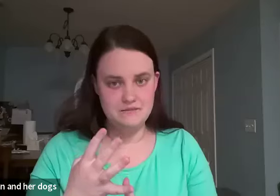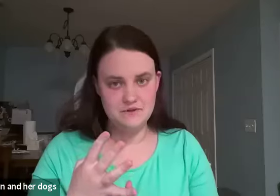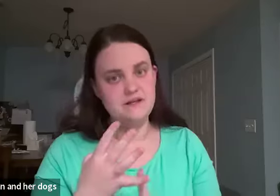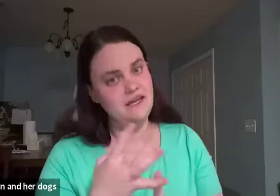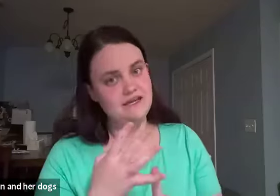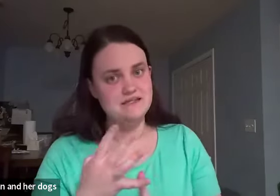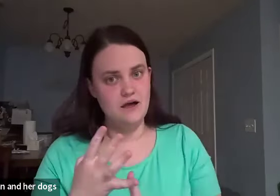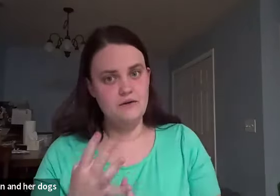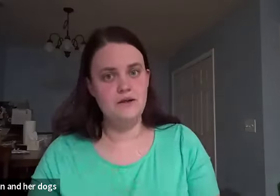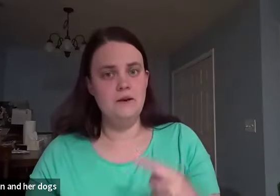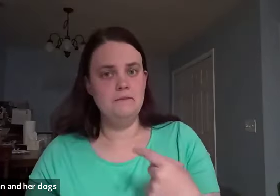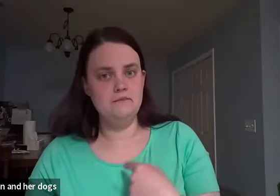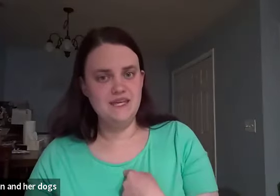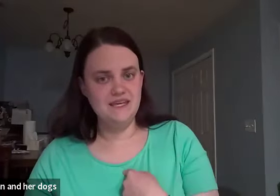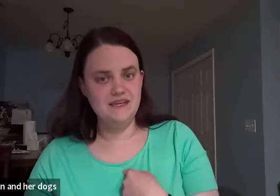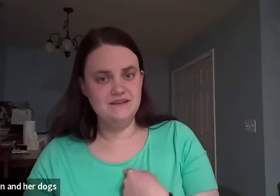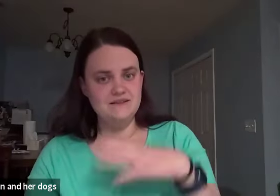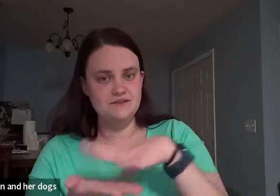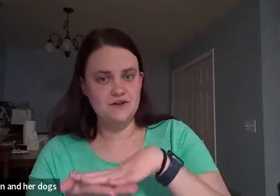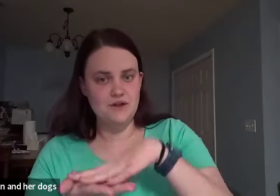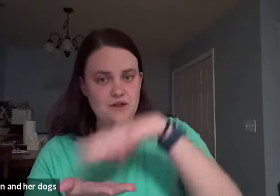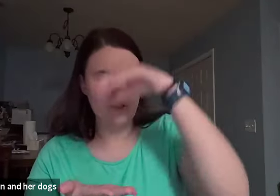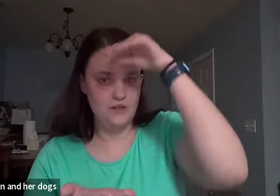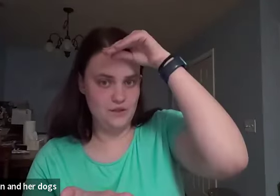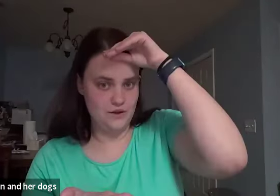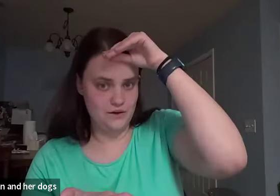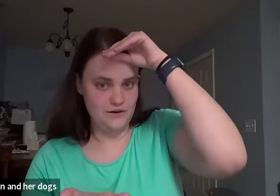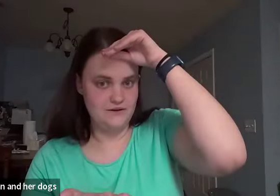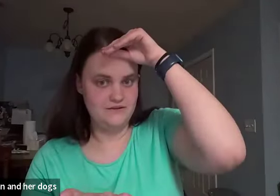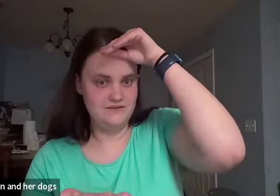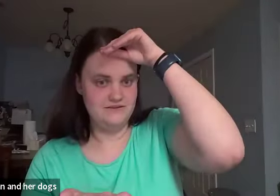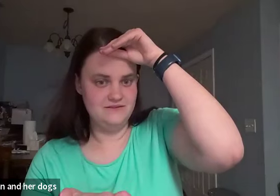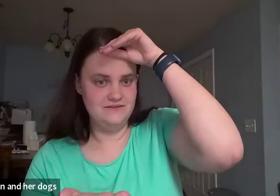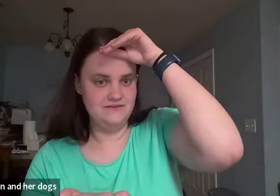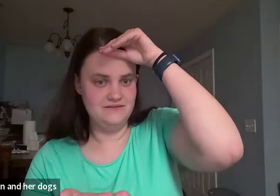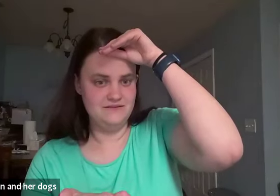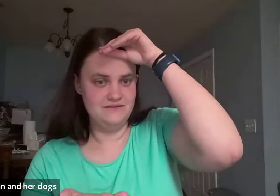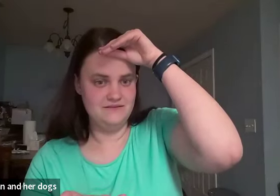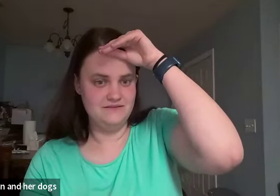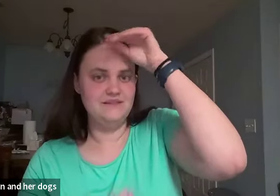am learning ASL. Me learn